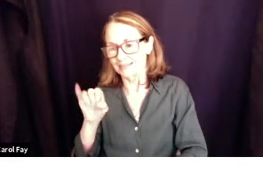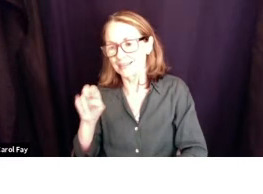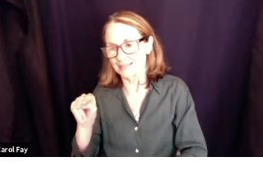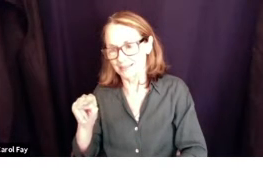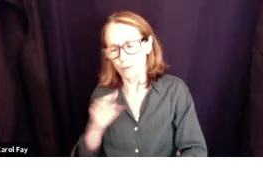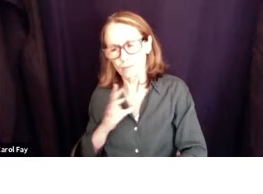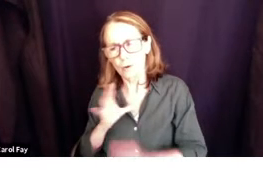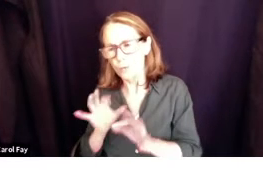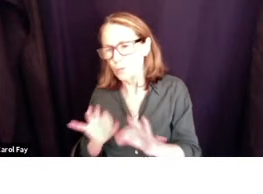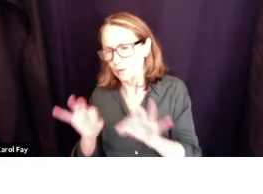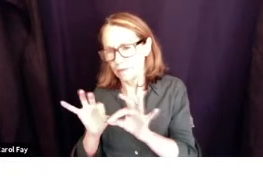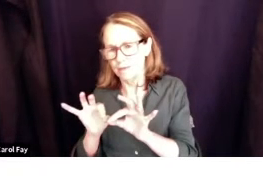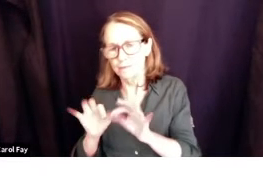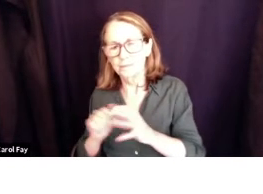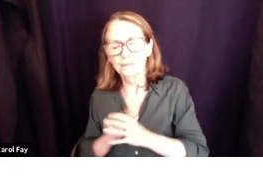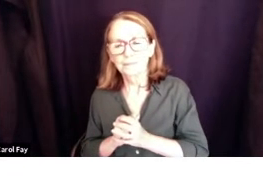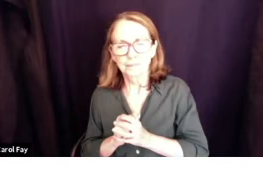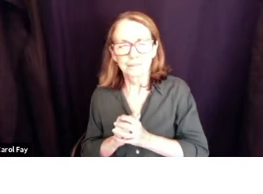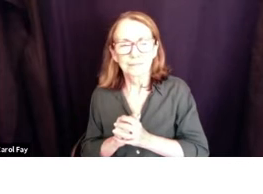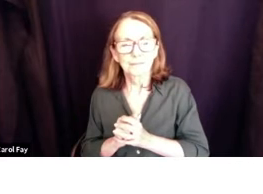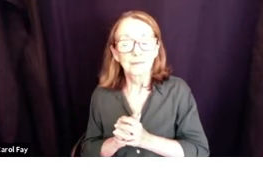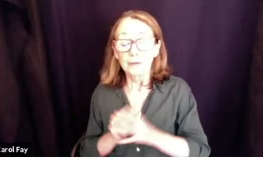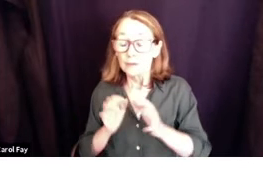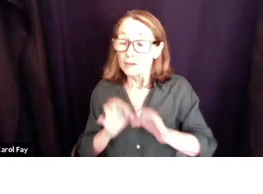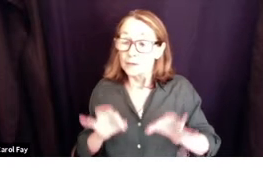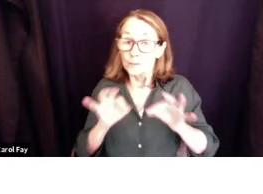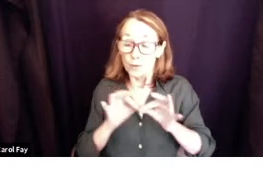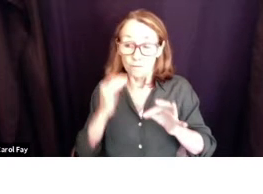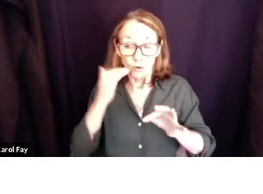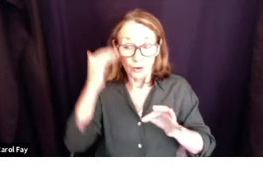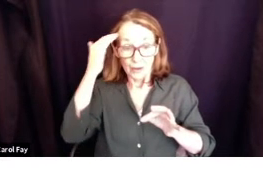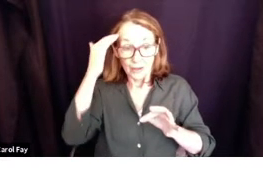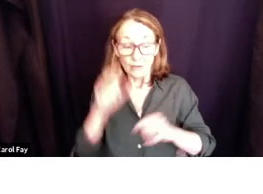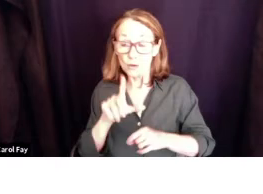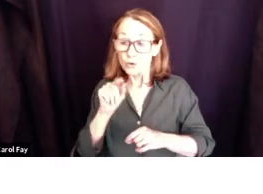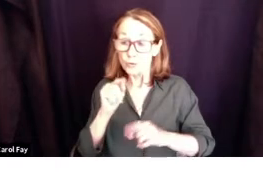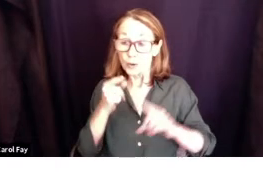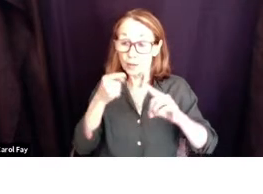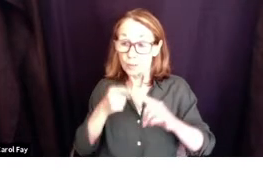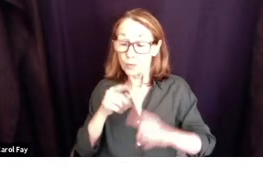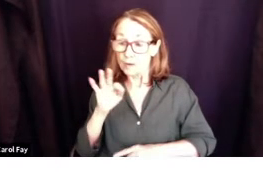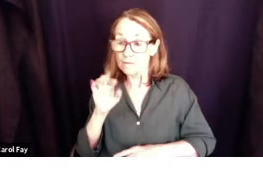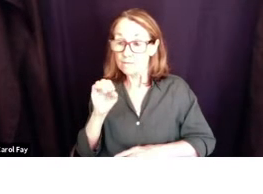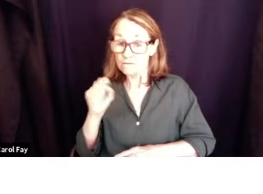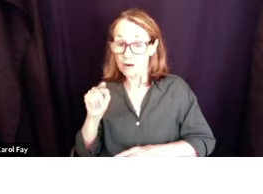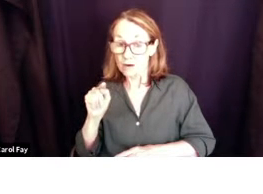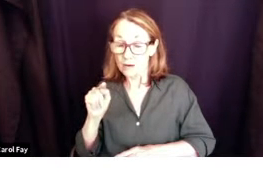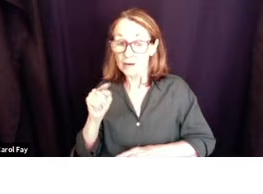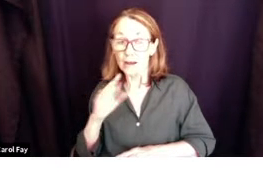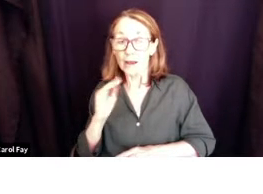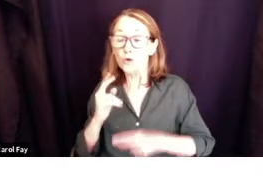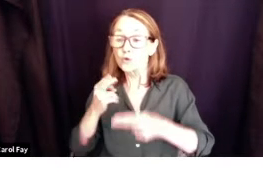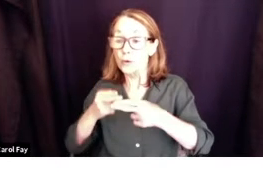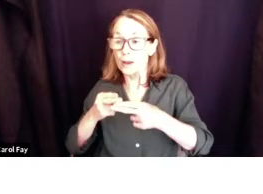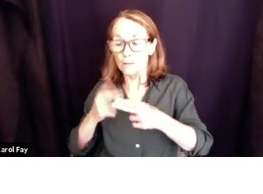on Thursday. So for the heading, you want to have 20-point font, and